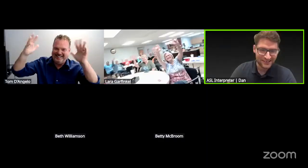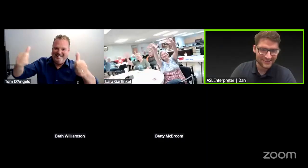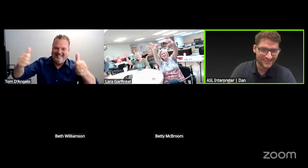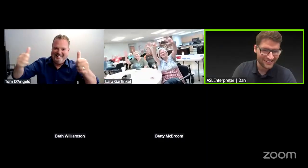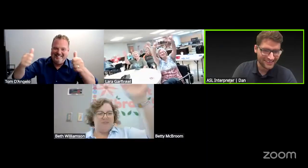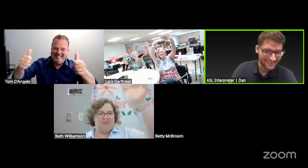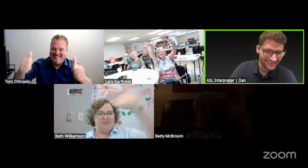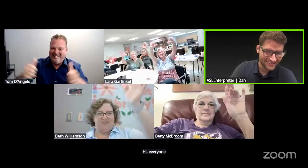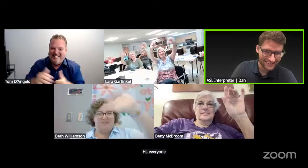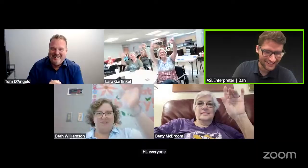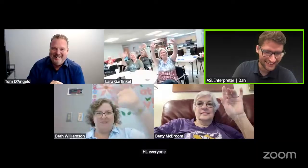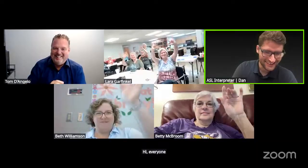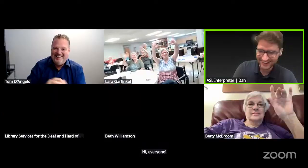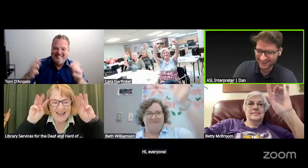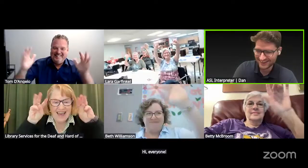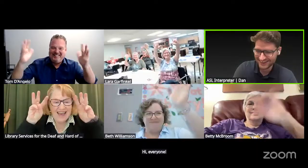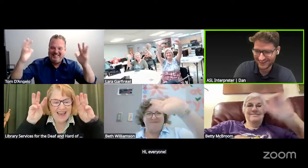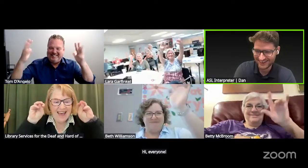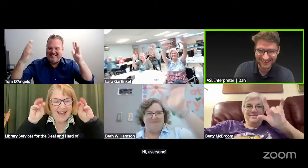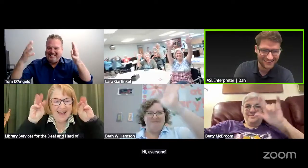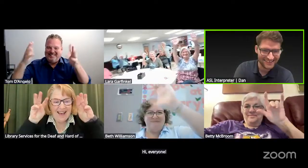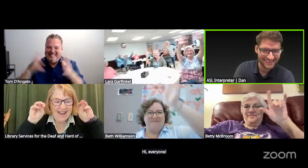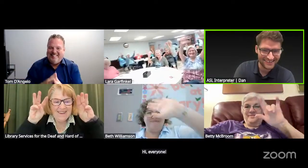Hi, everyone.